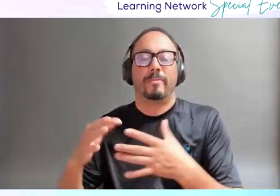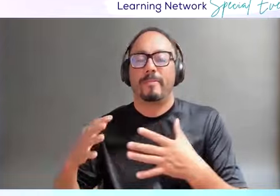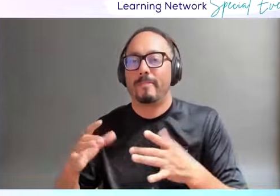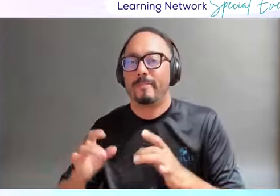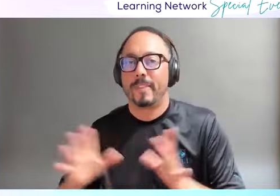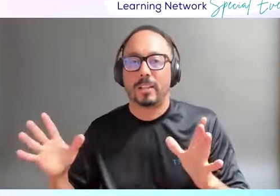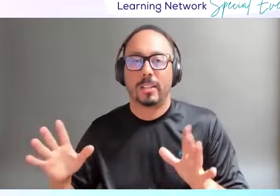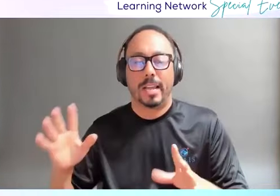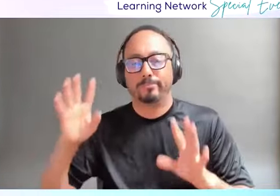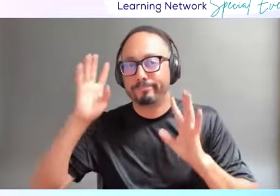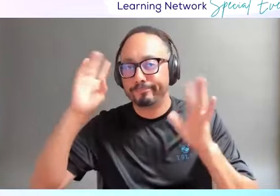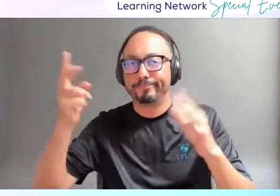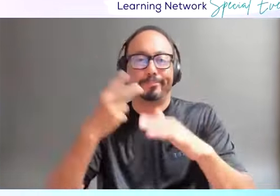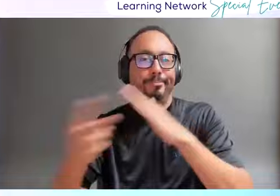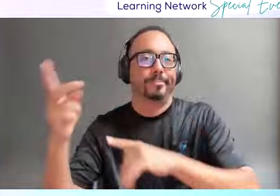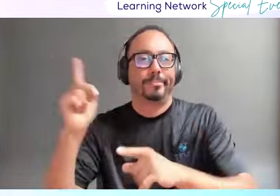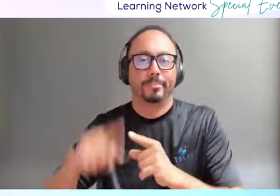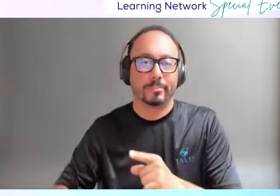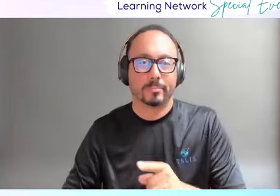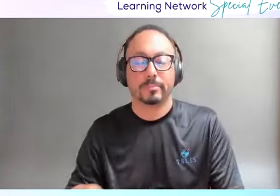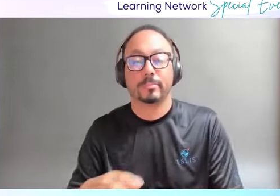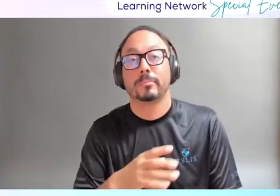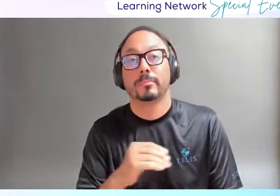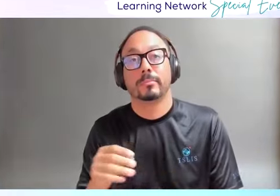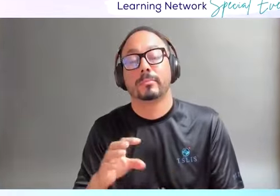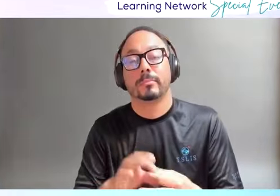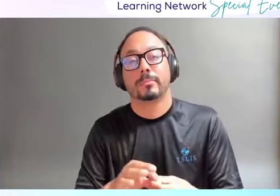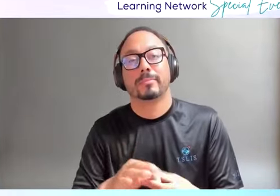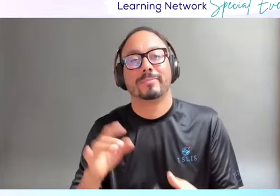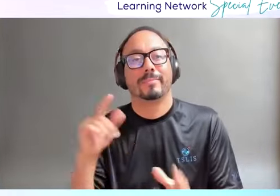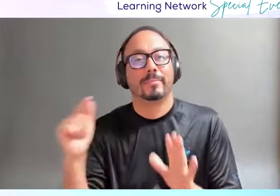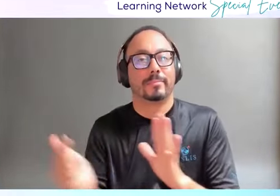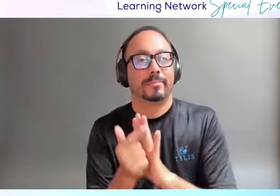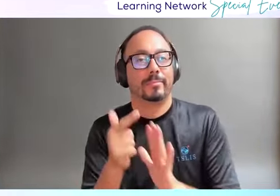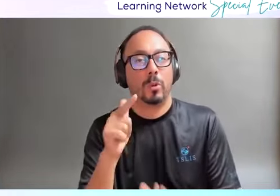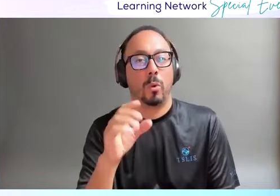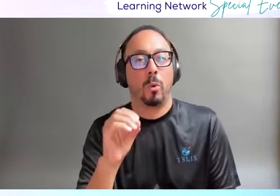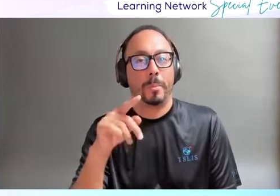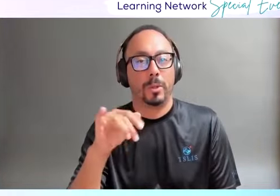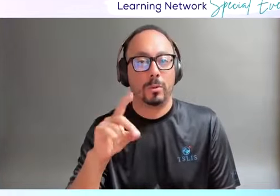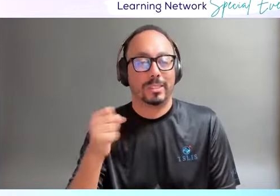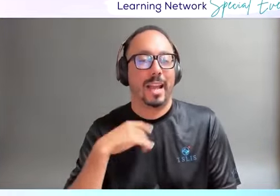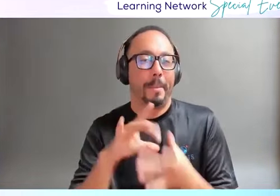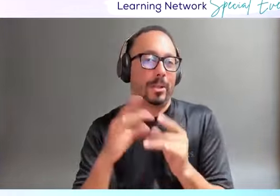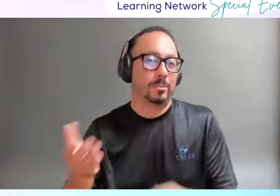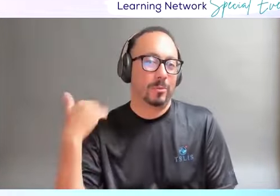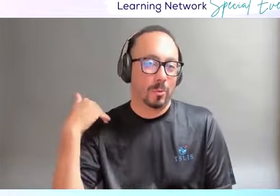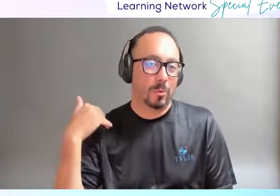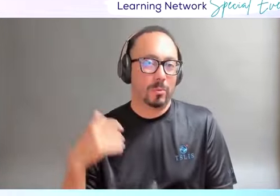with opioids, especially illicit opioids, all the issues I've mentioned earlier about how in both